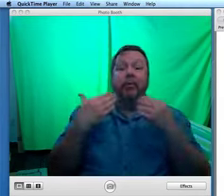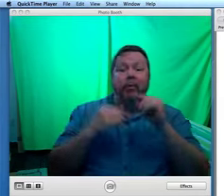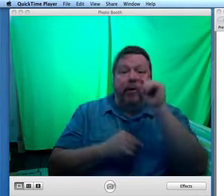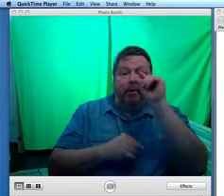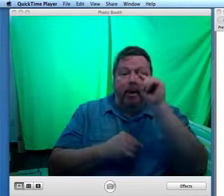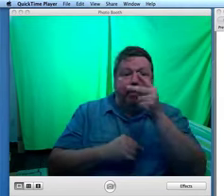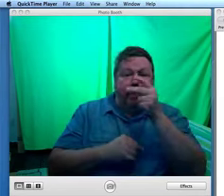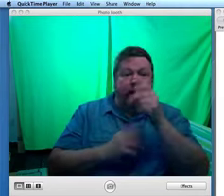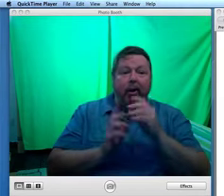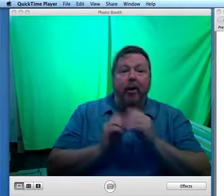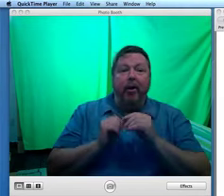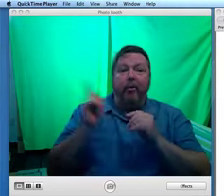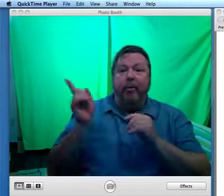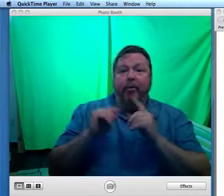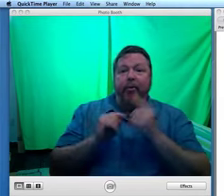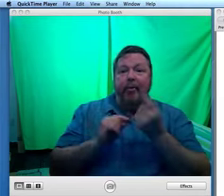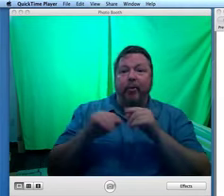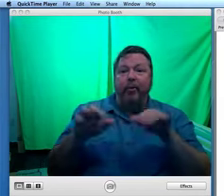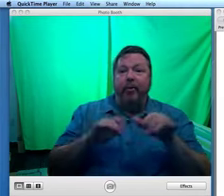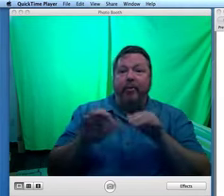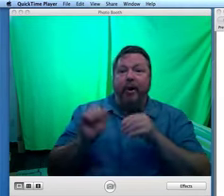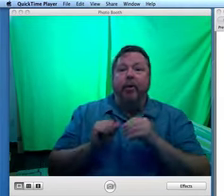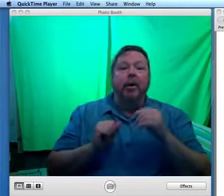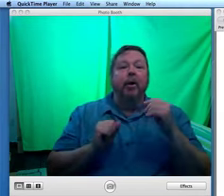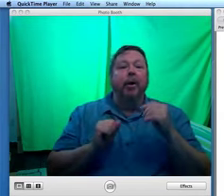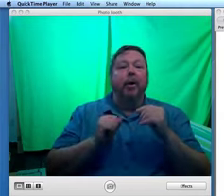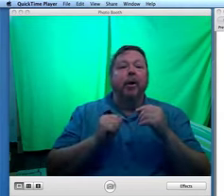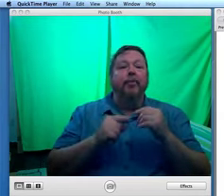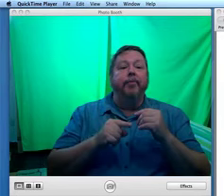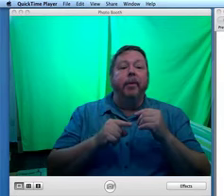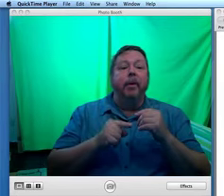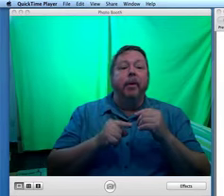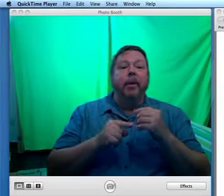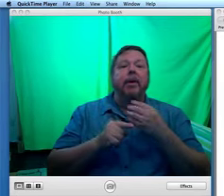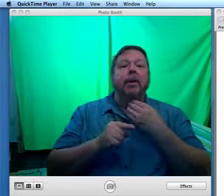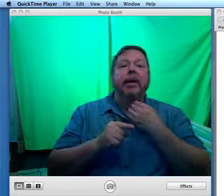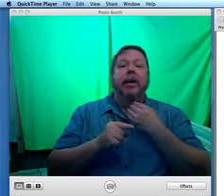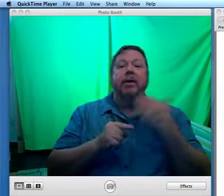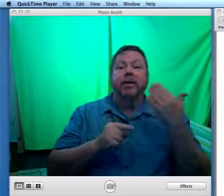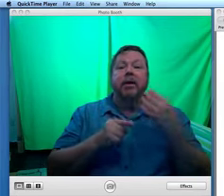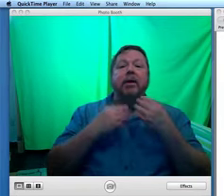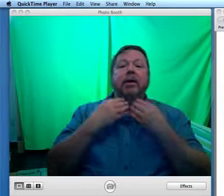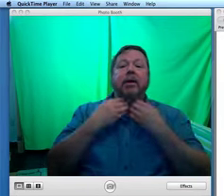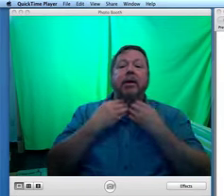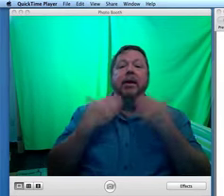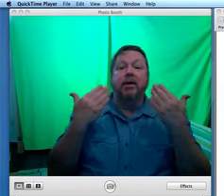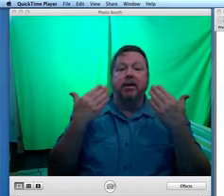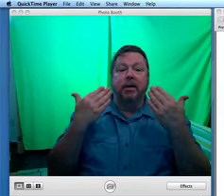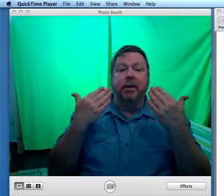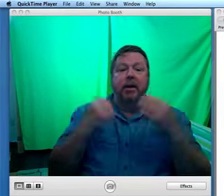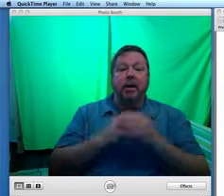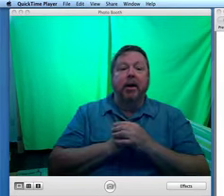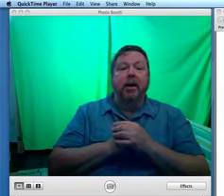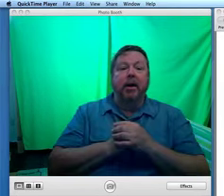whether it's a little tiny bug or whether it's somebody who plays piano. Knit,